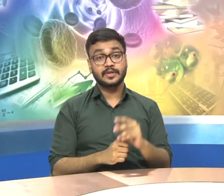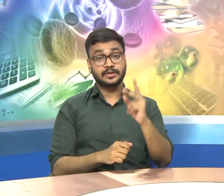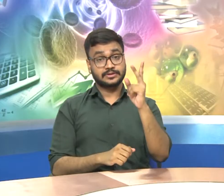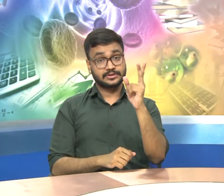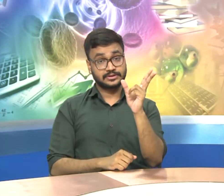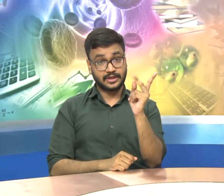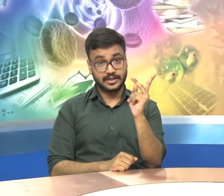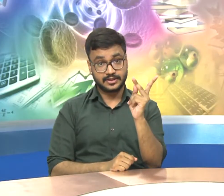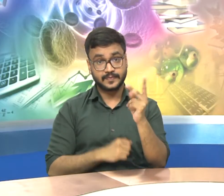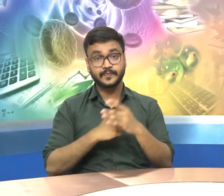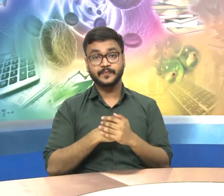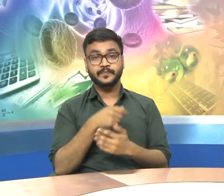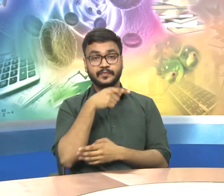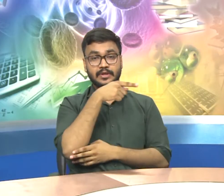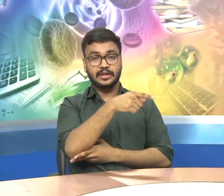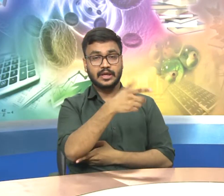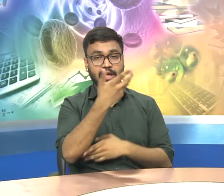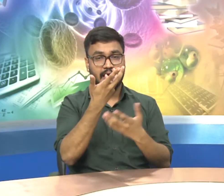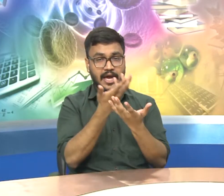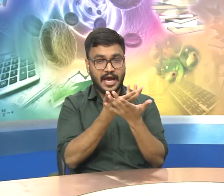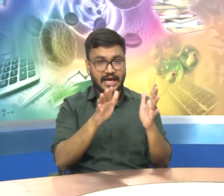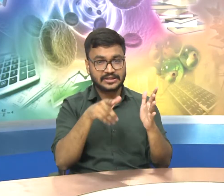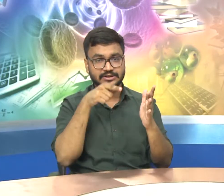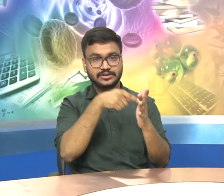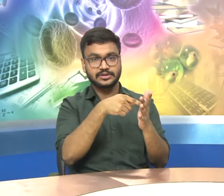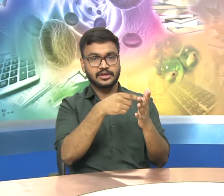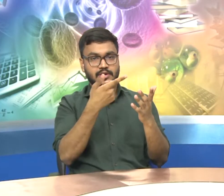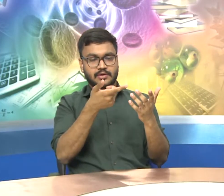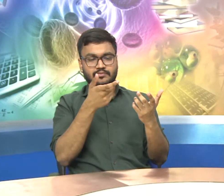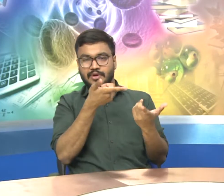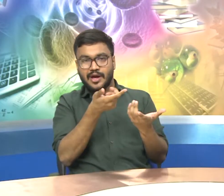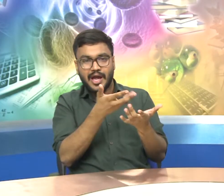It says variations occur in organisms.